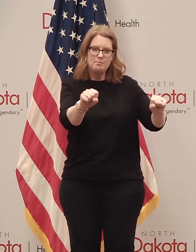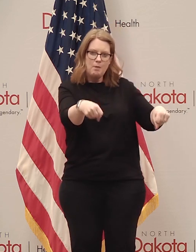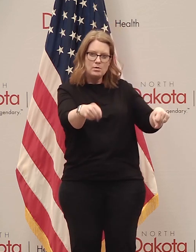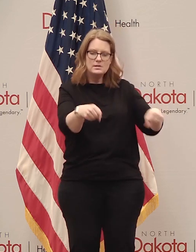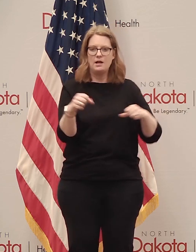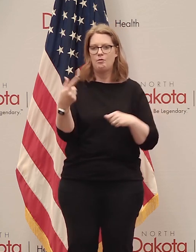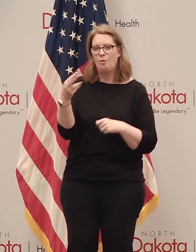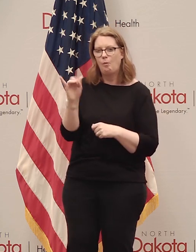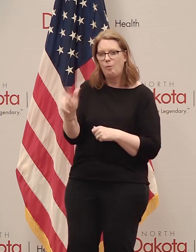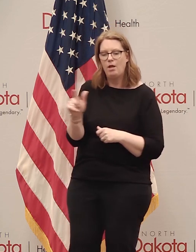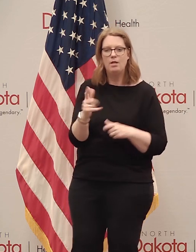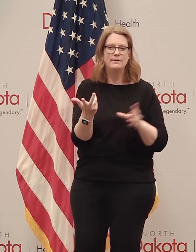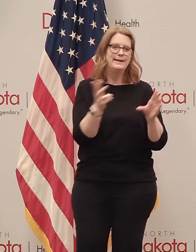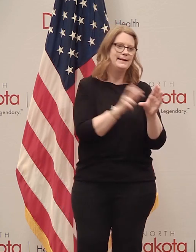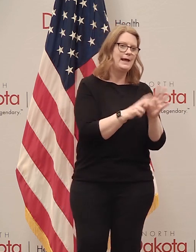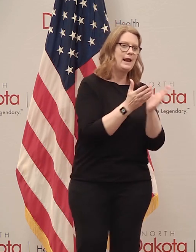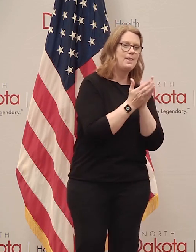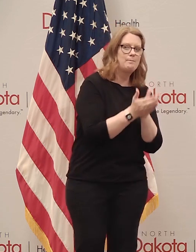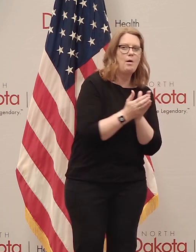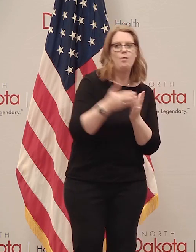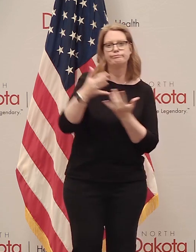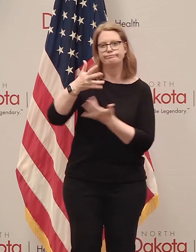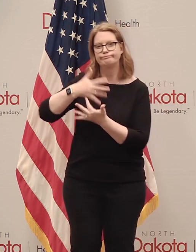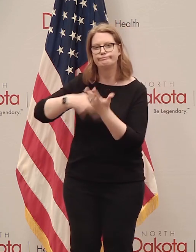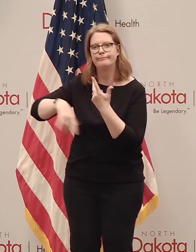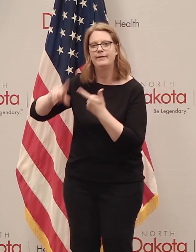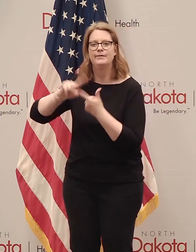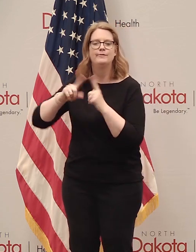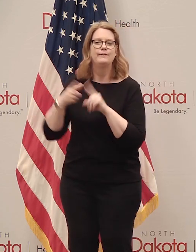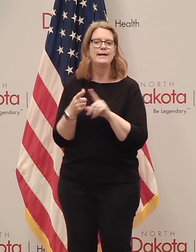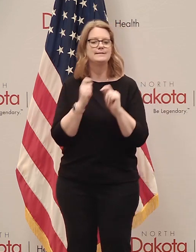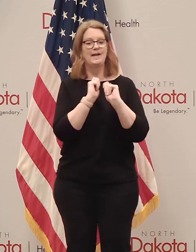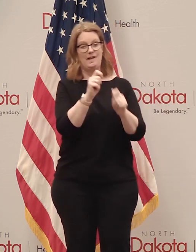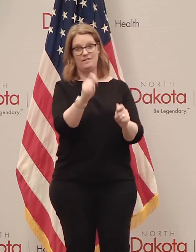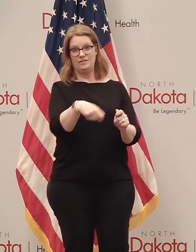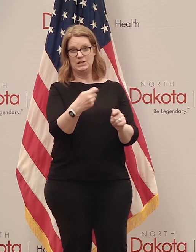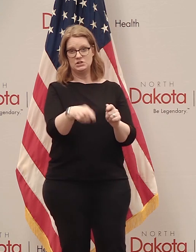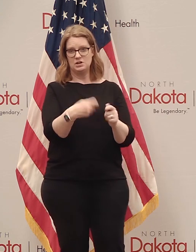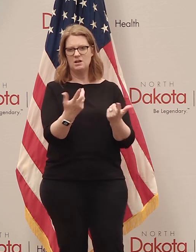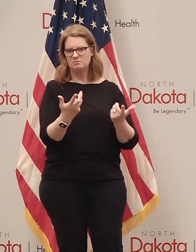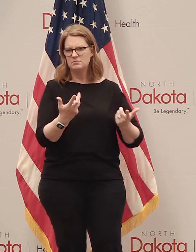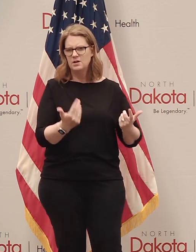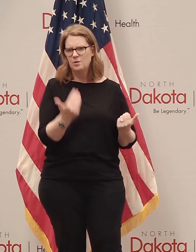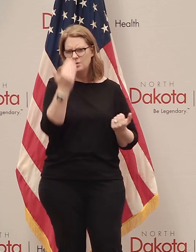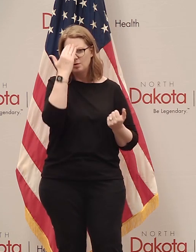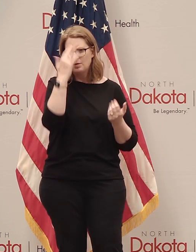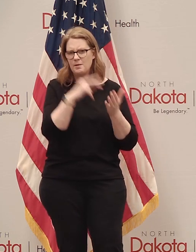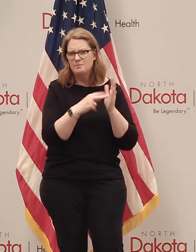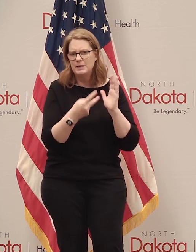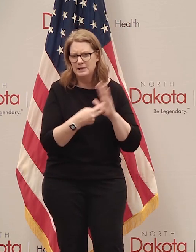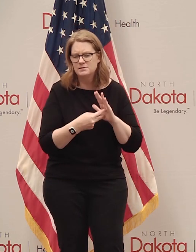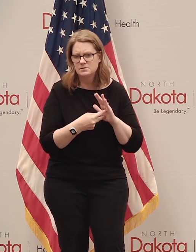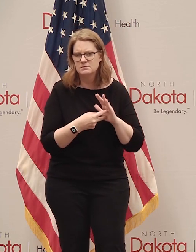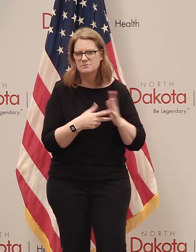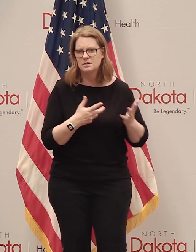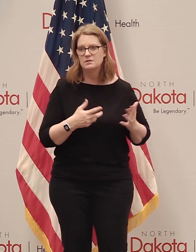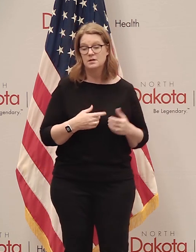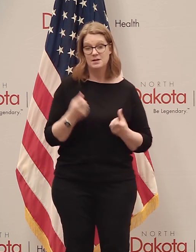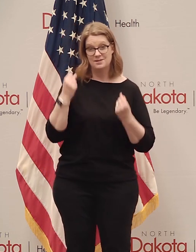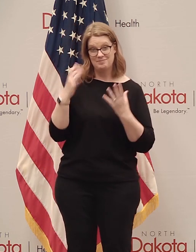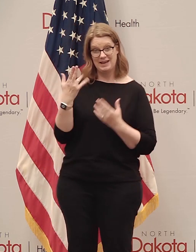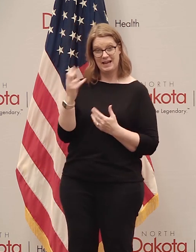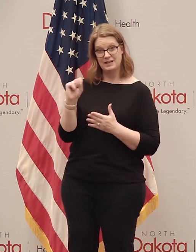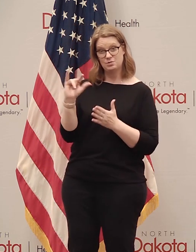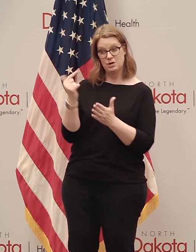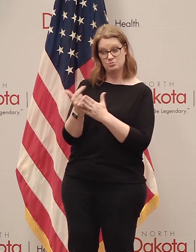get with friends, get on the boat, go fishing. We know that this is what this means for a lot of people. We know that a lot of high school graduations